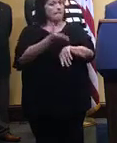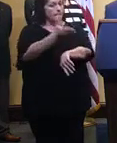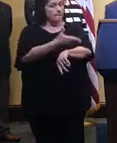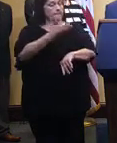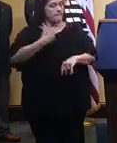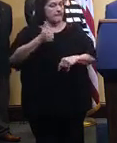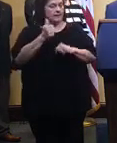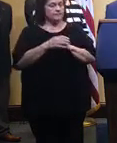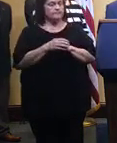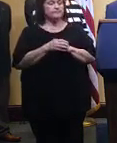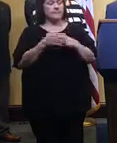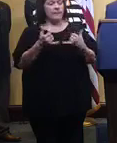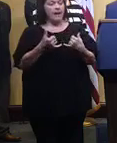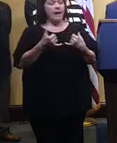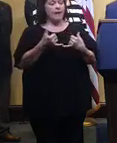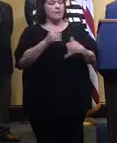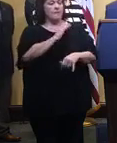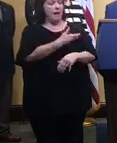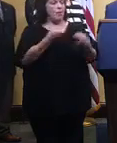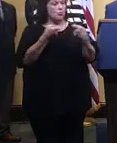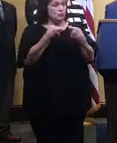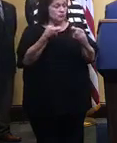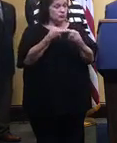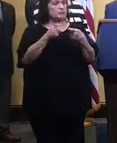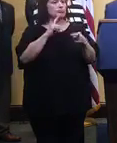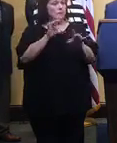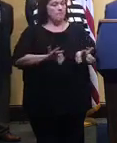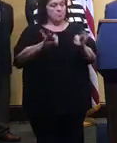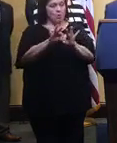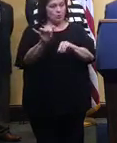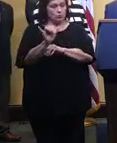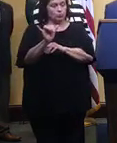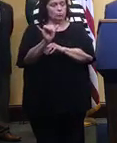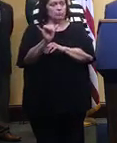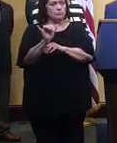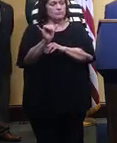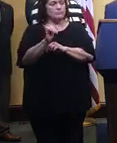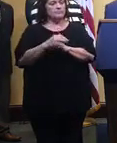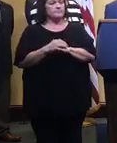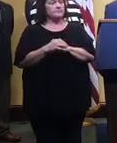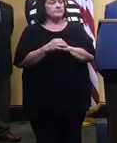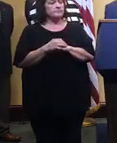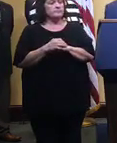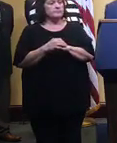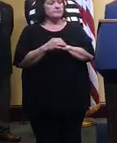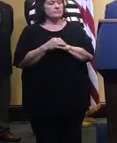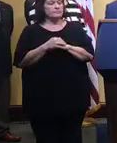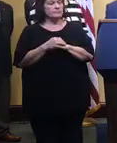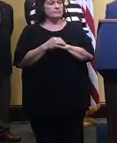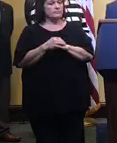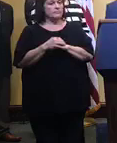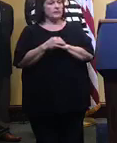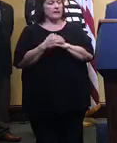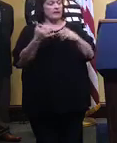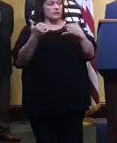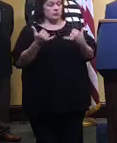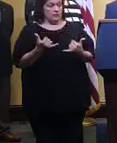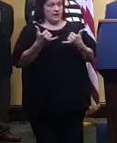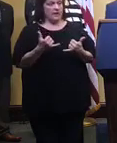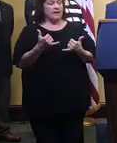importantly is the power generation that we rely on so crucially during events. And we are able today